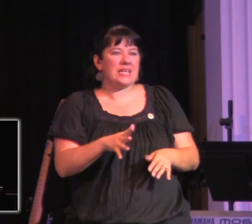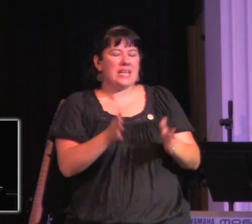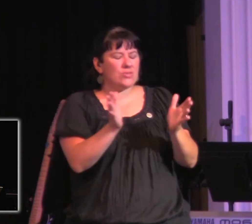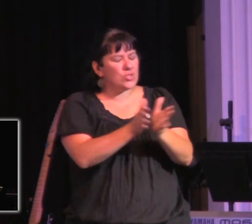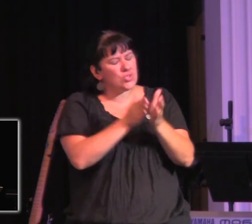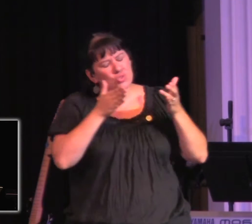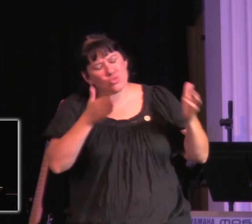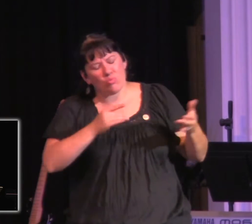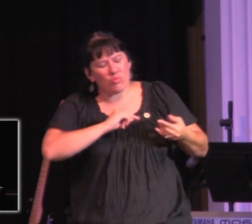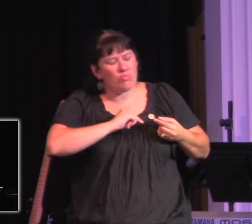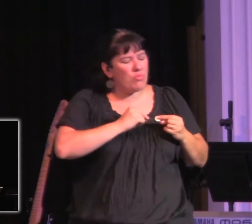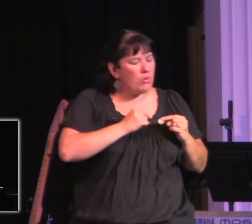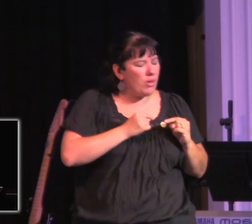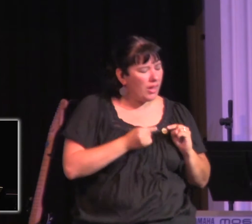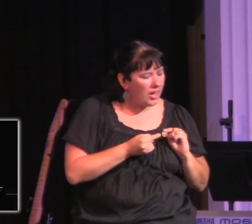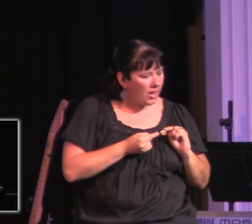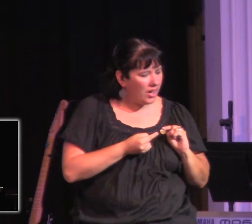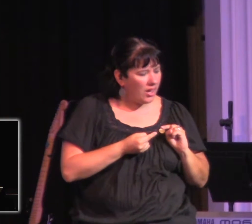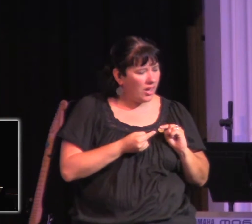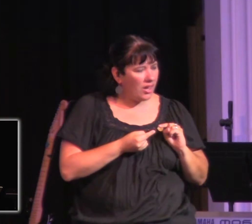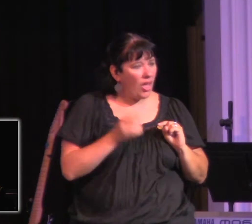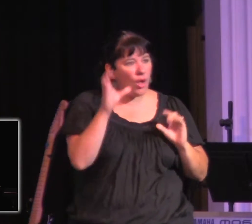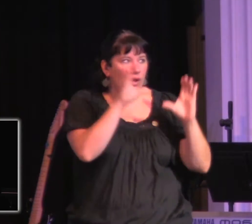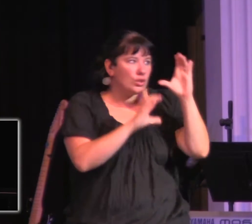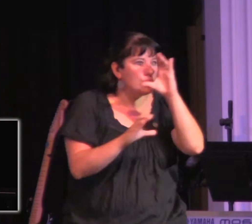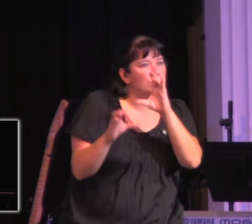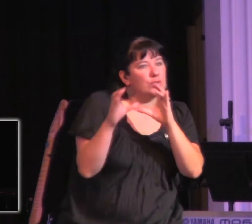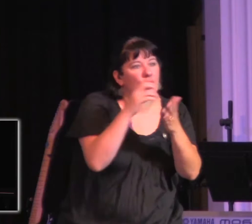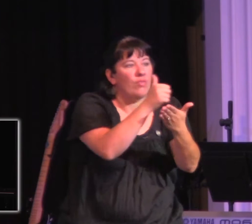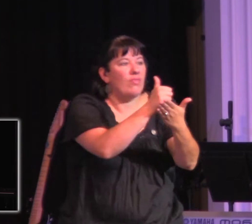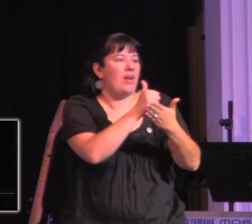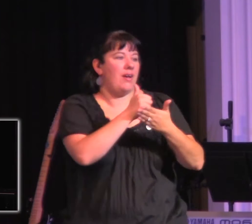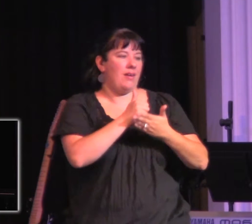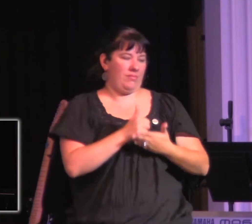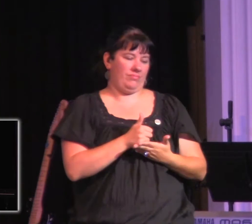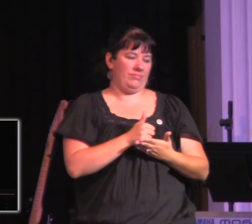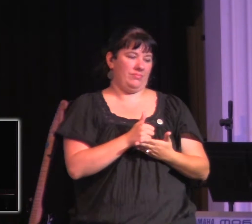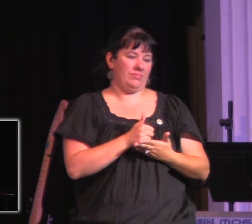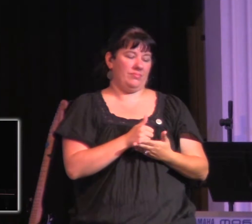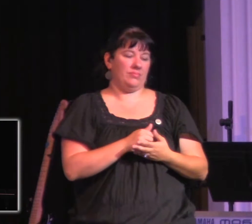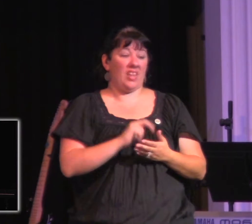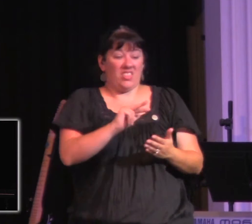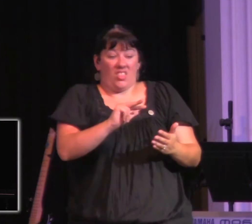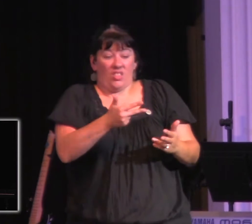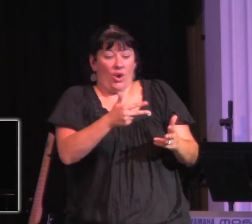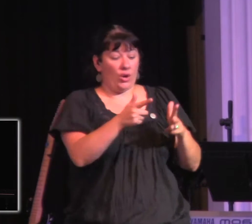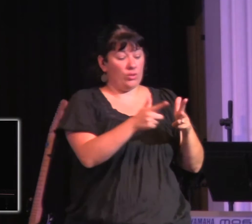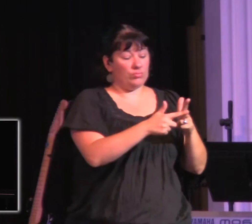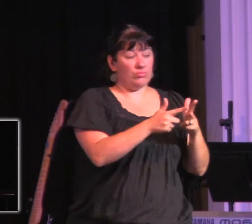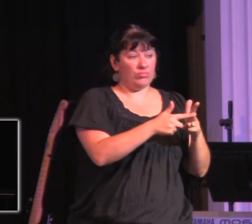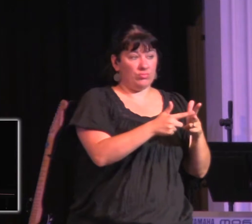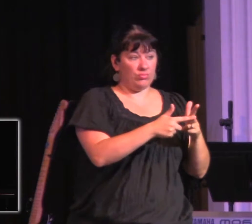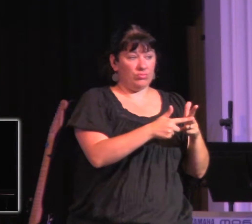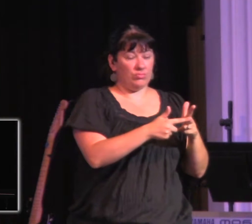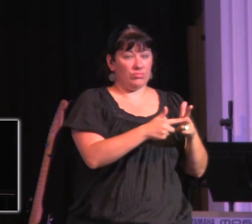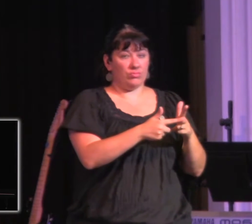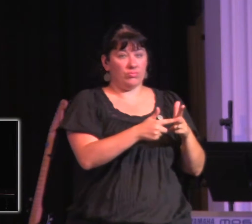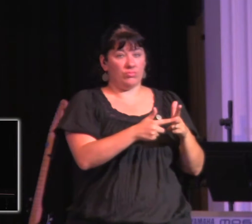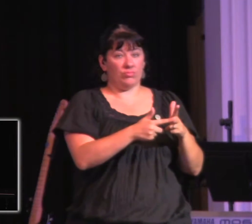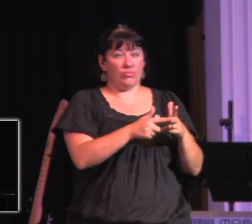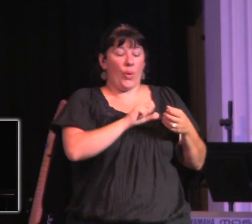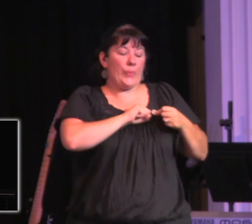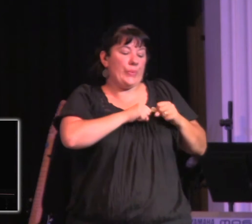with. And then the third crippling effect of our brokenness is our brokenness cripples our relationships with